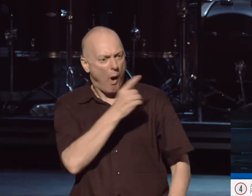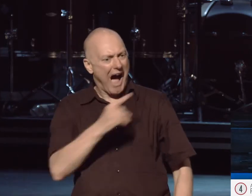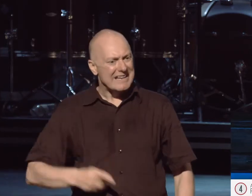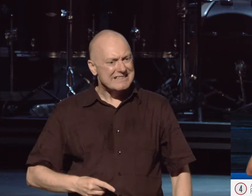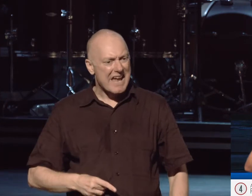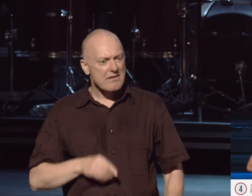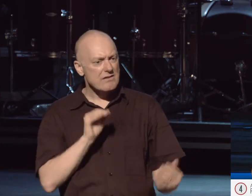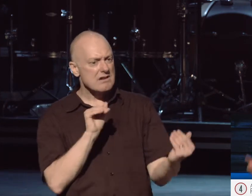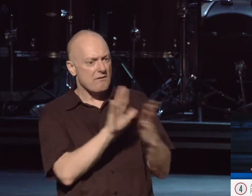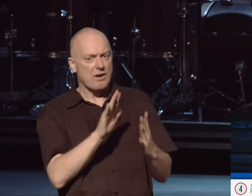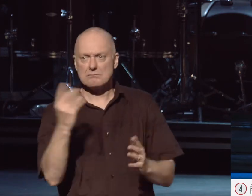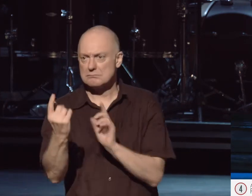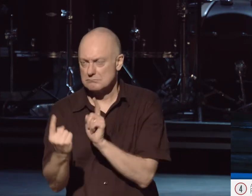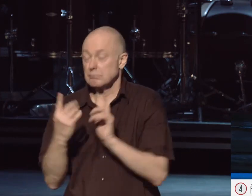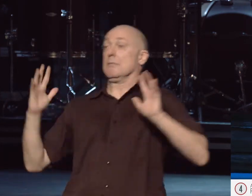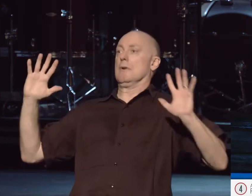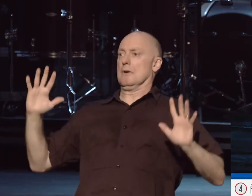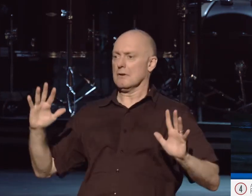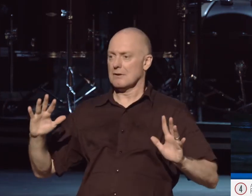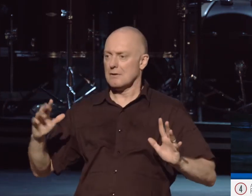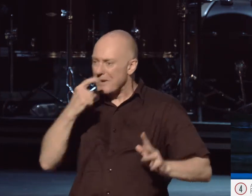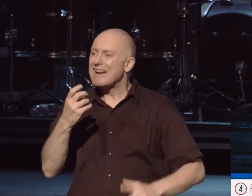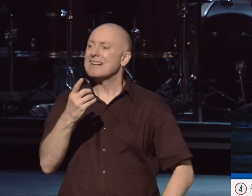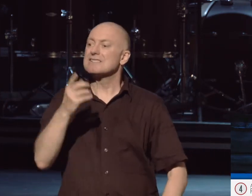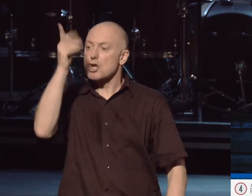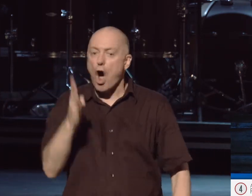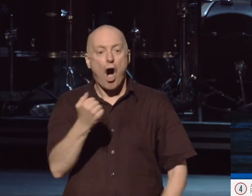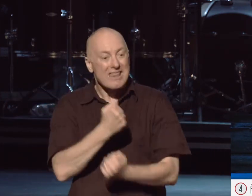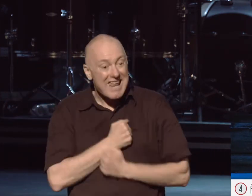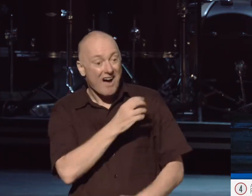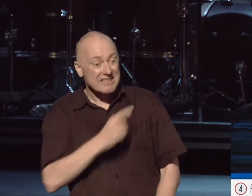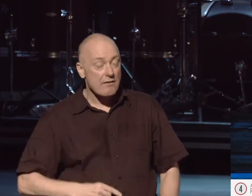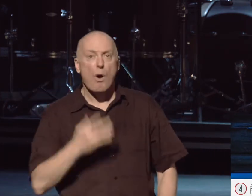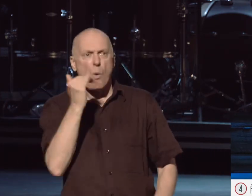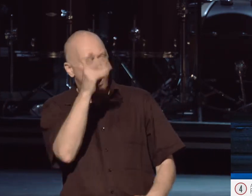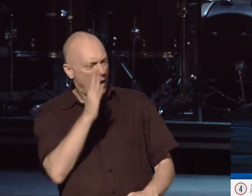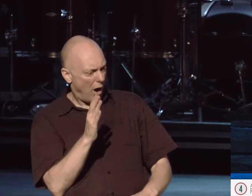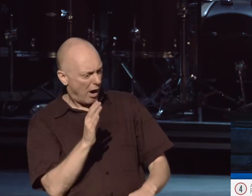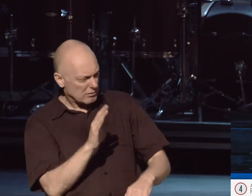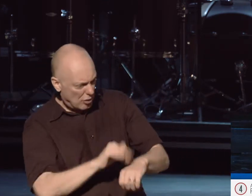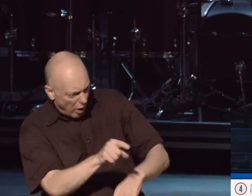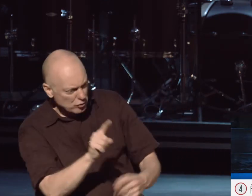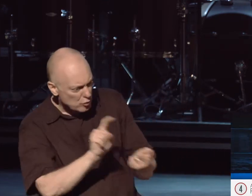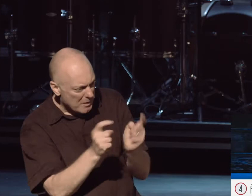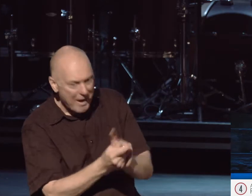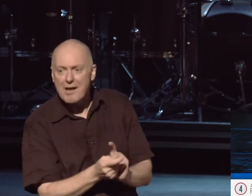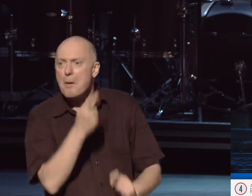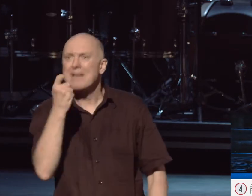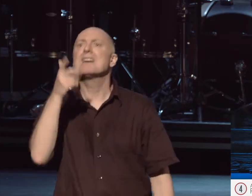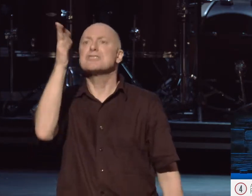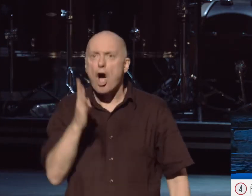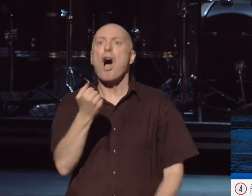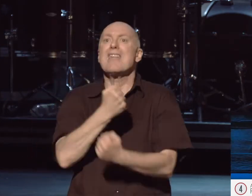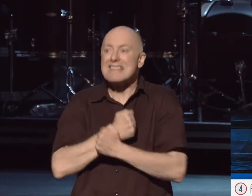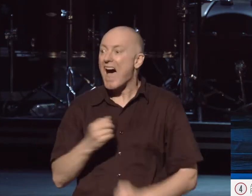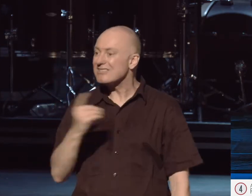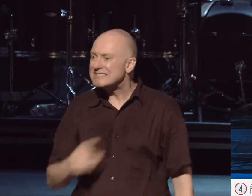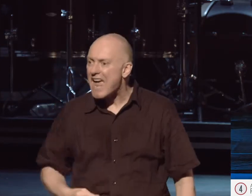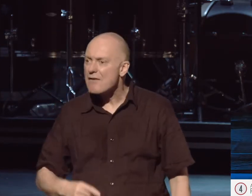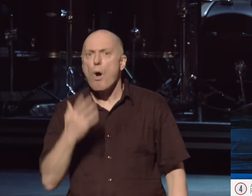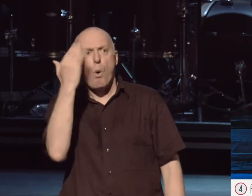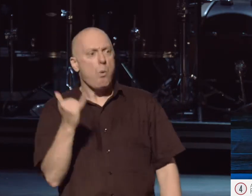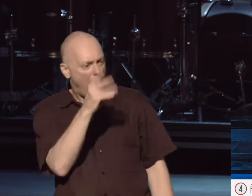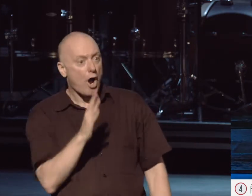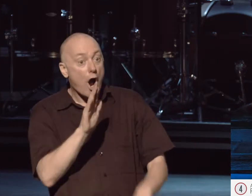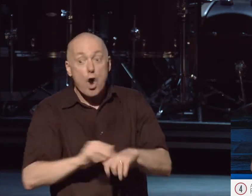and his sin? Because God loves David. Why did God call David to repentance and confession? Because God loves David. Why does God call you to confession